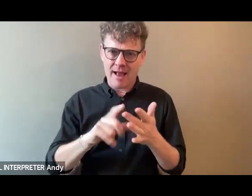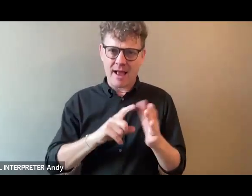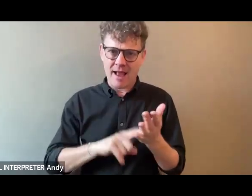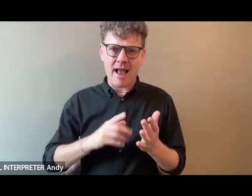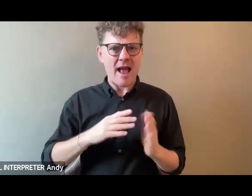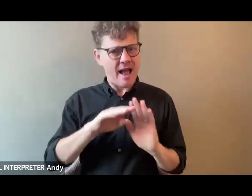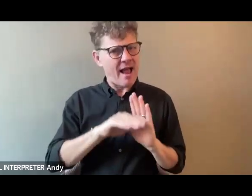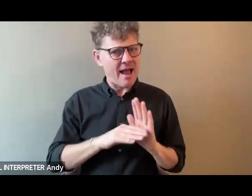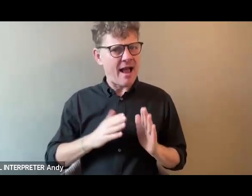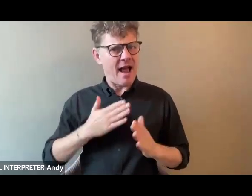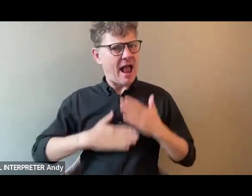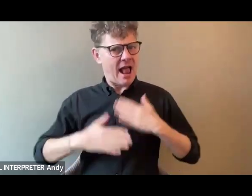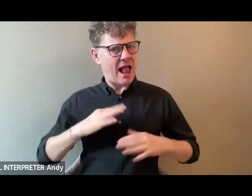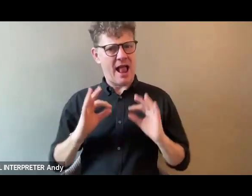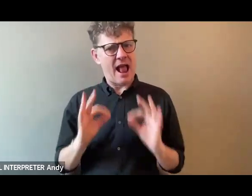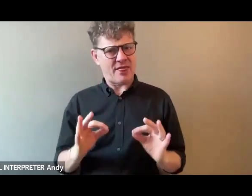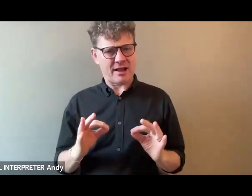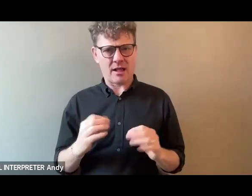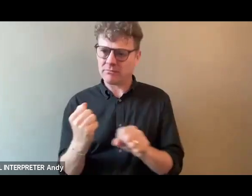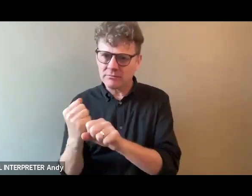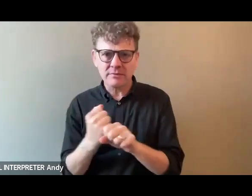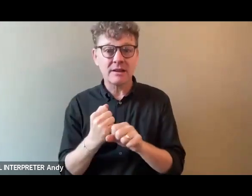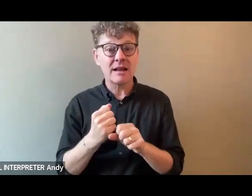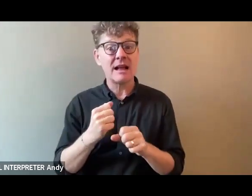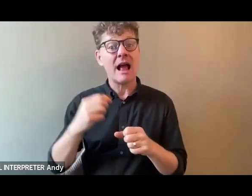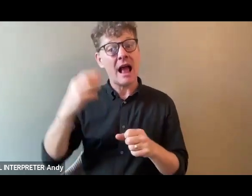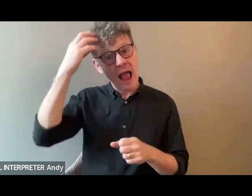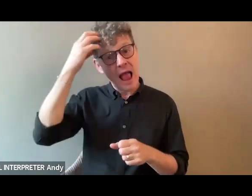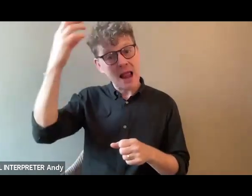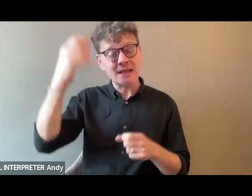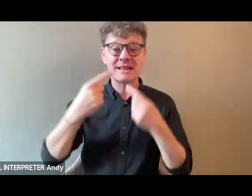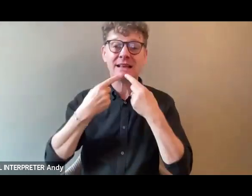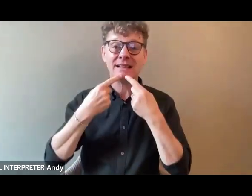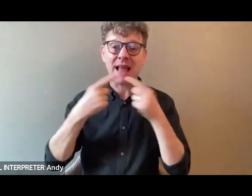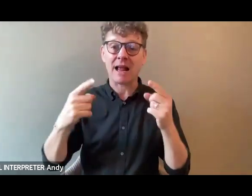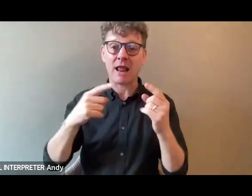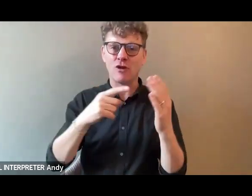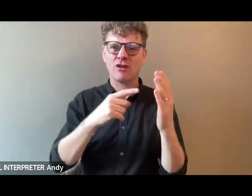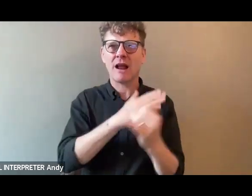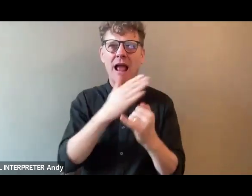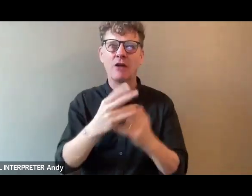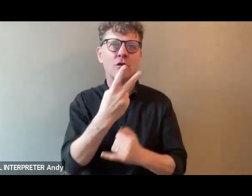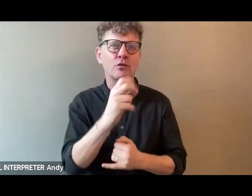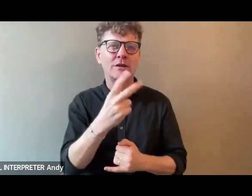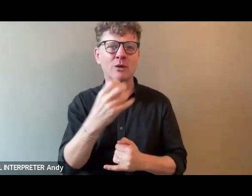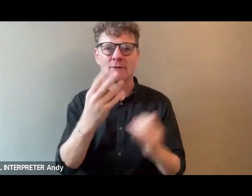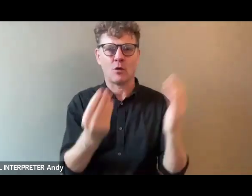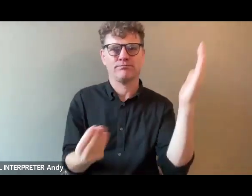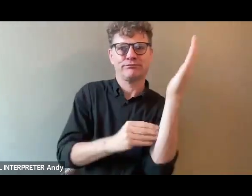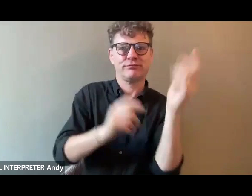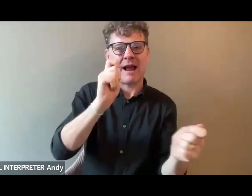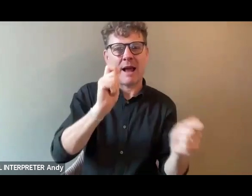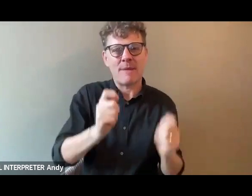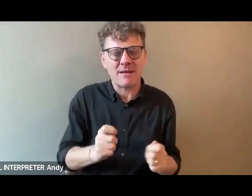my opinion. The Declaration of Helsinki had a major amendment to at the end of 2024, changed a lot